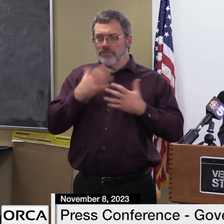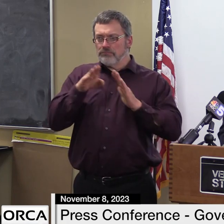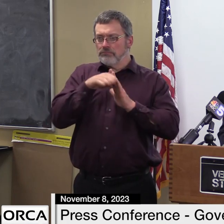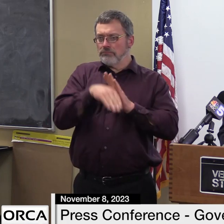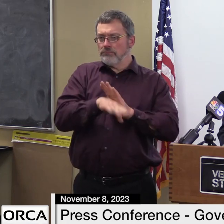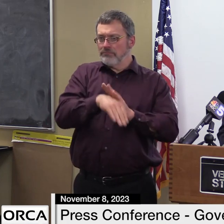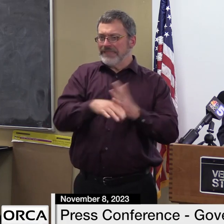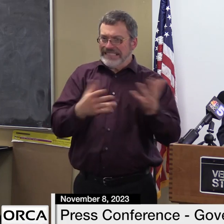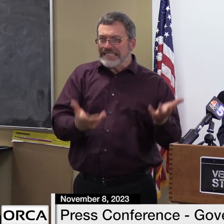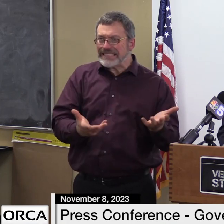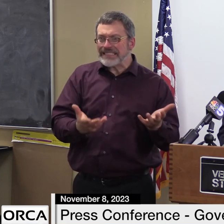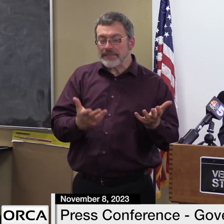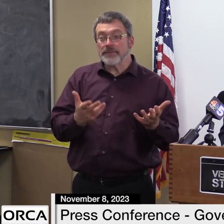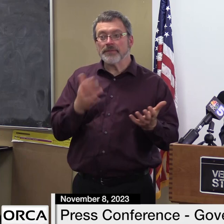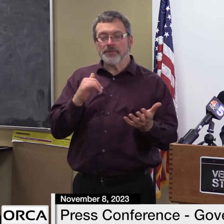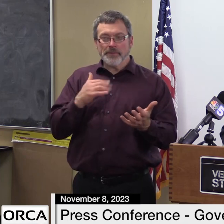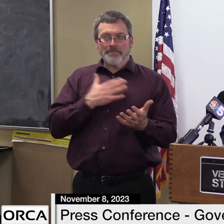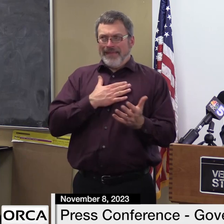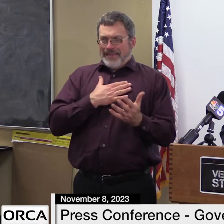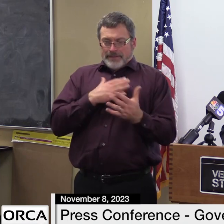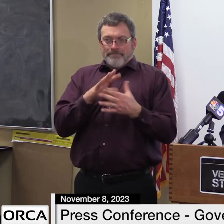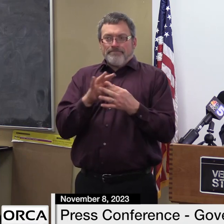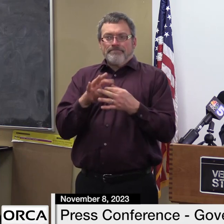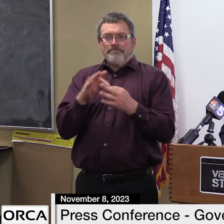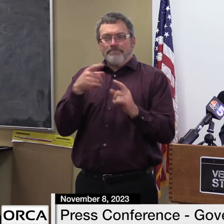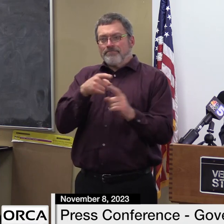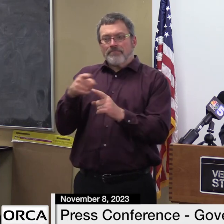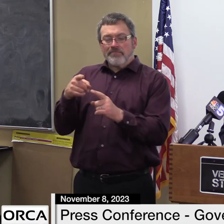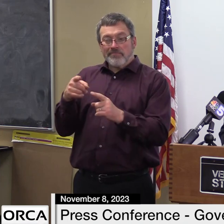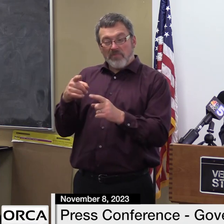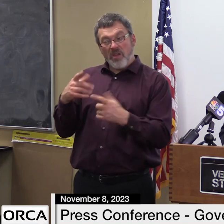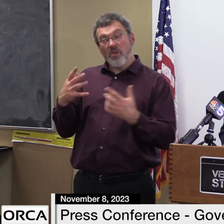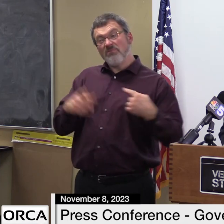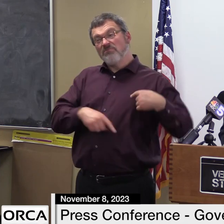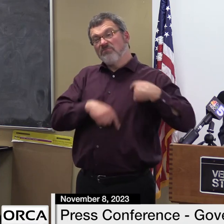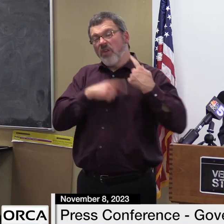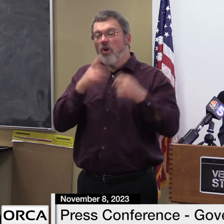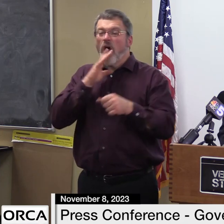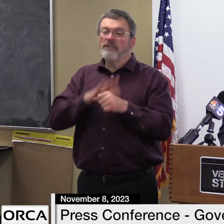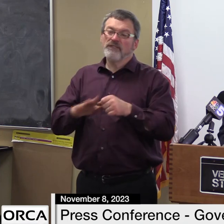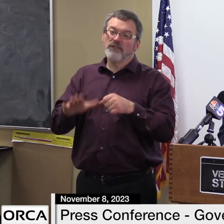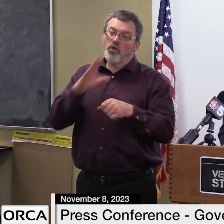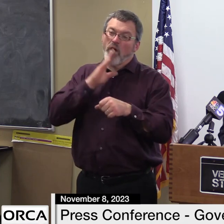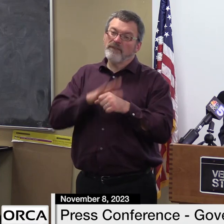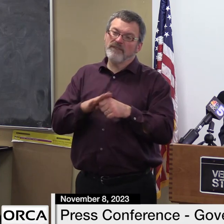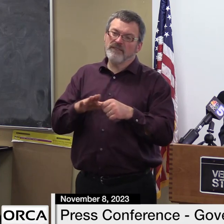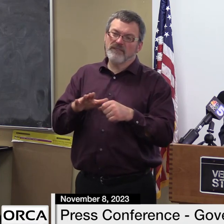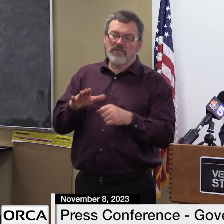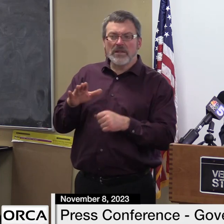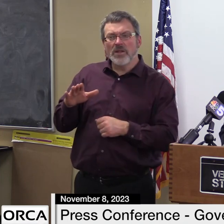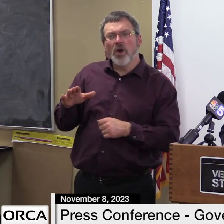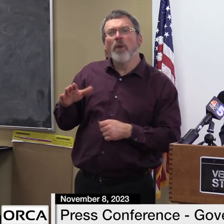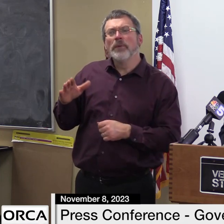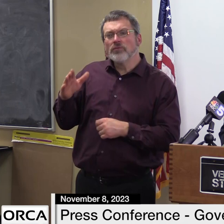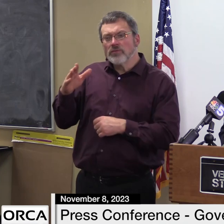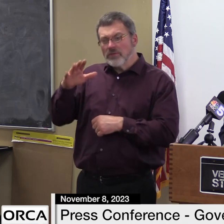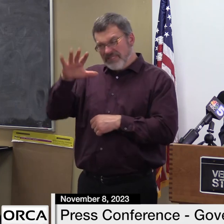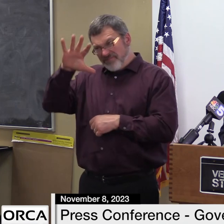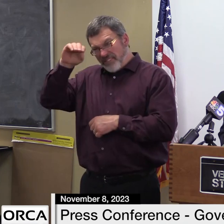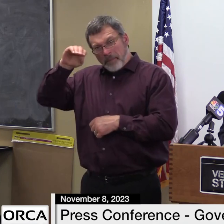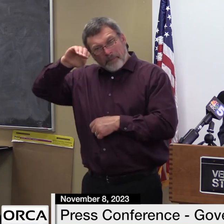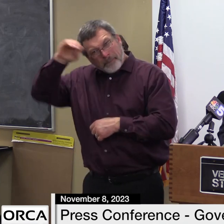doing now and this winter, will cost us $50 million a year without delivering the necessary